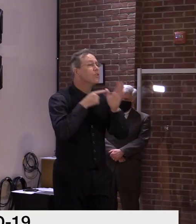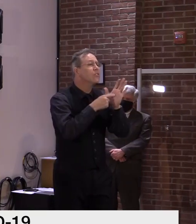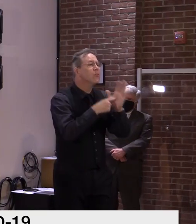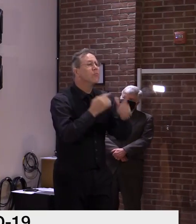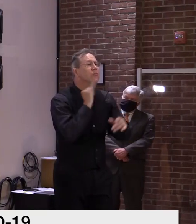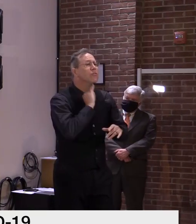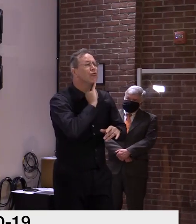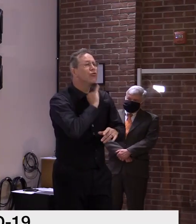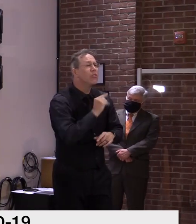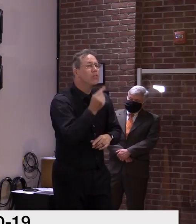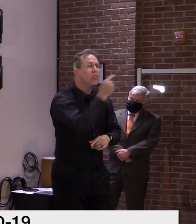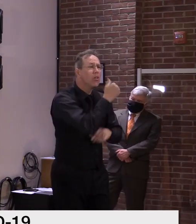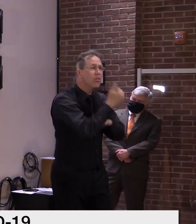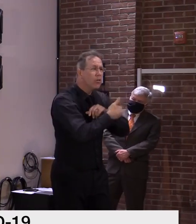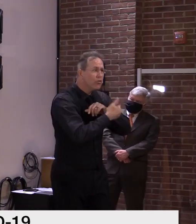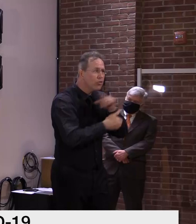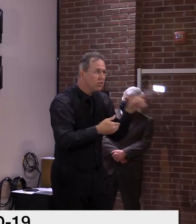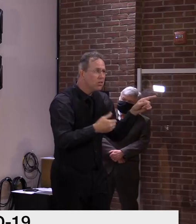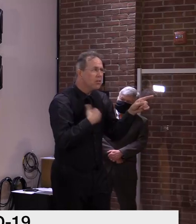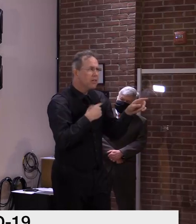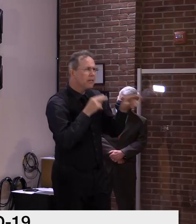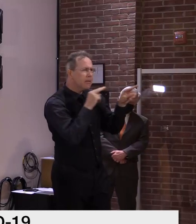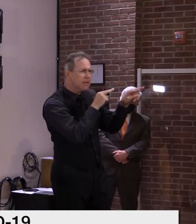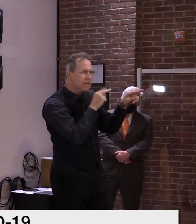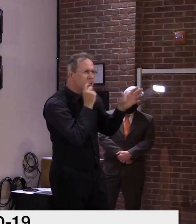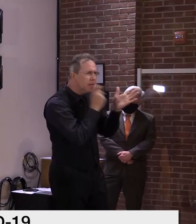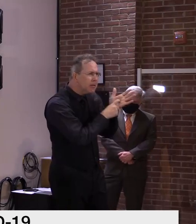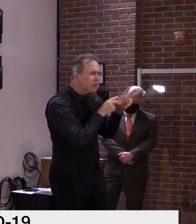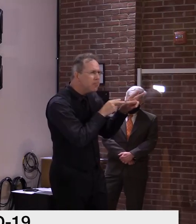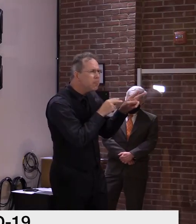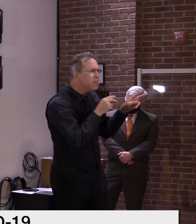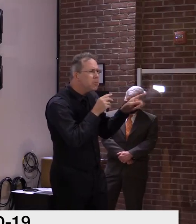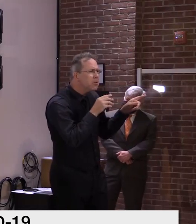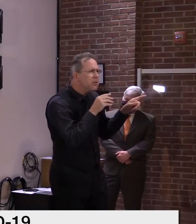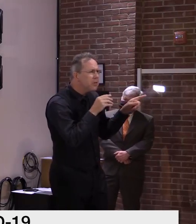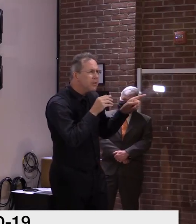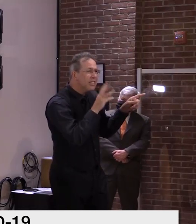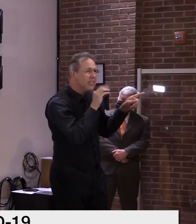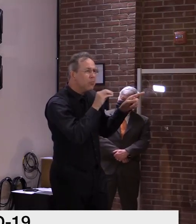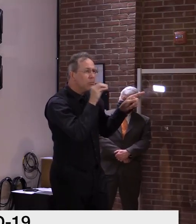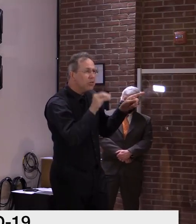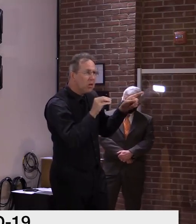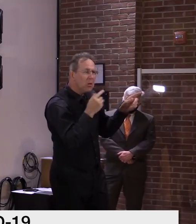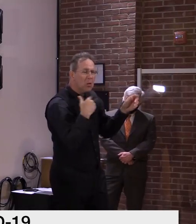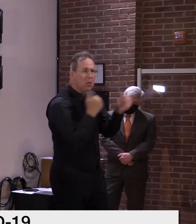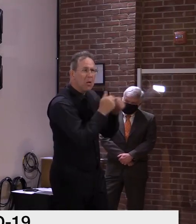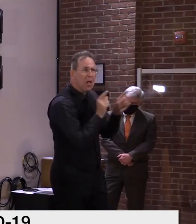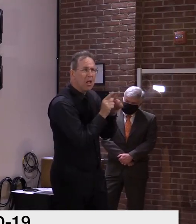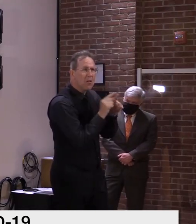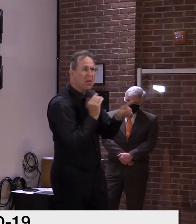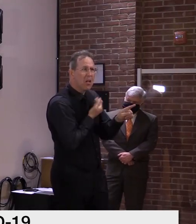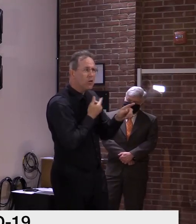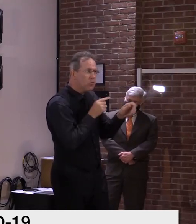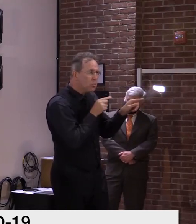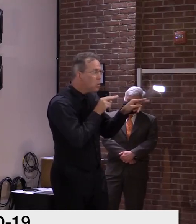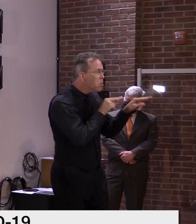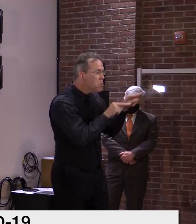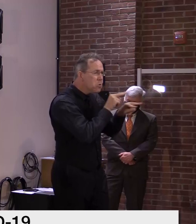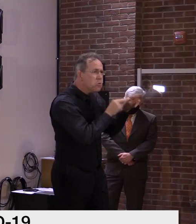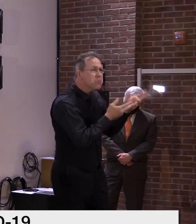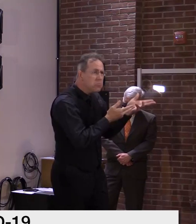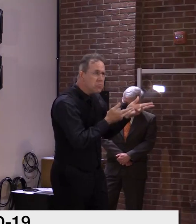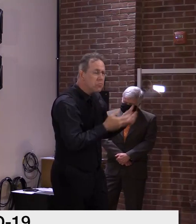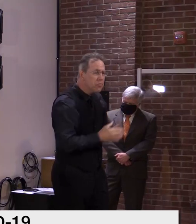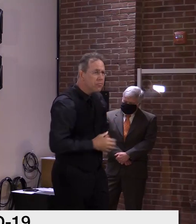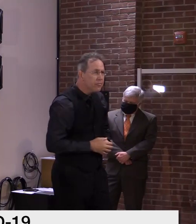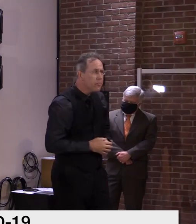is a little ahead of us in terms of in the 60% of people having at least one vaccine